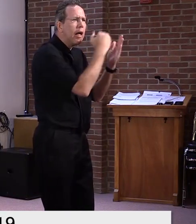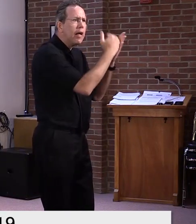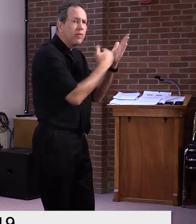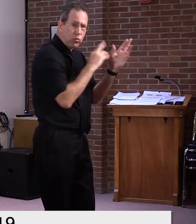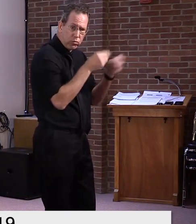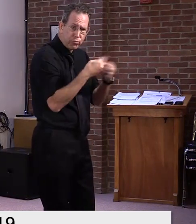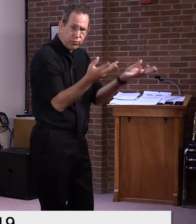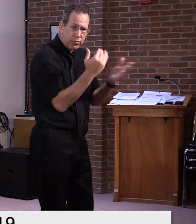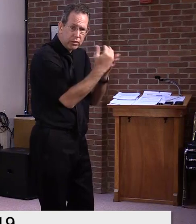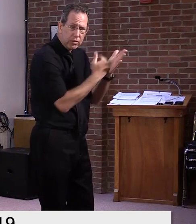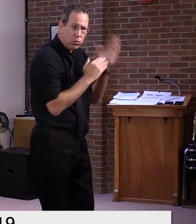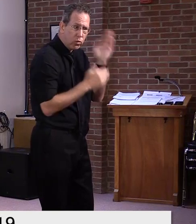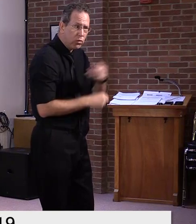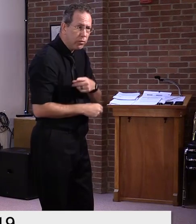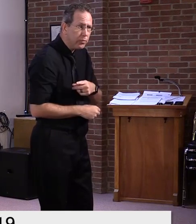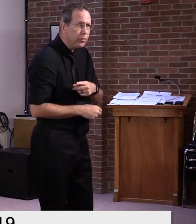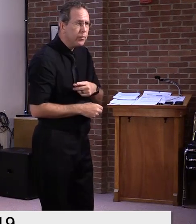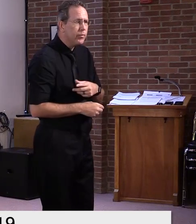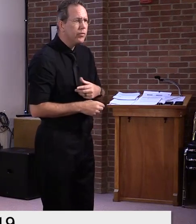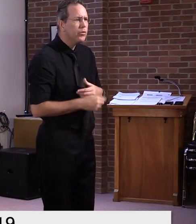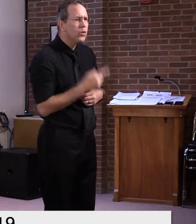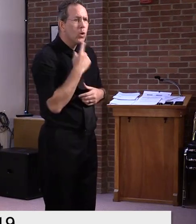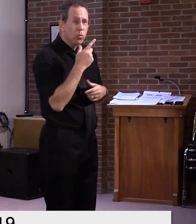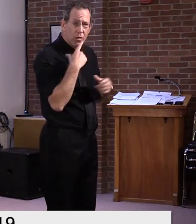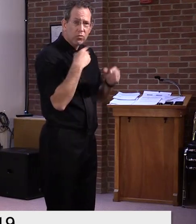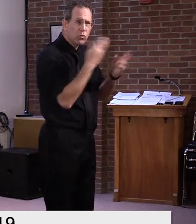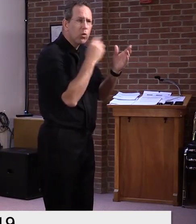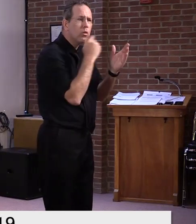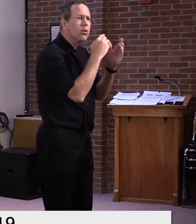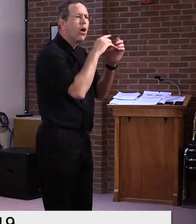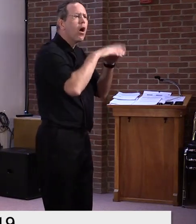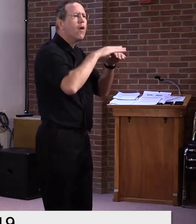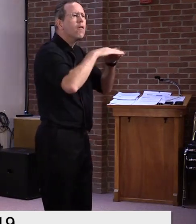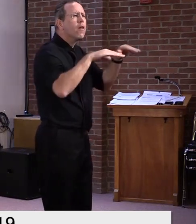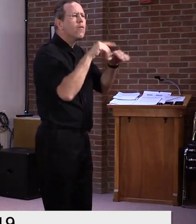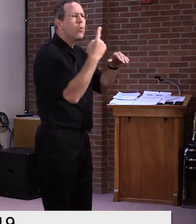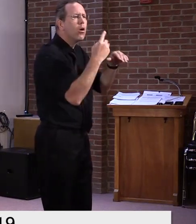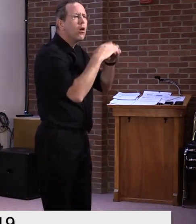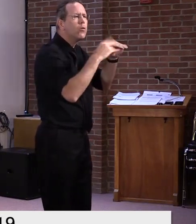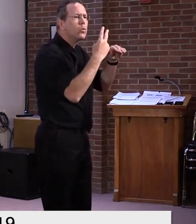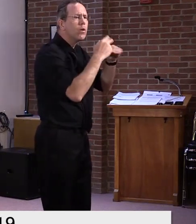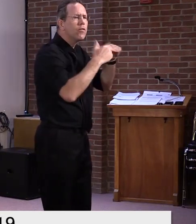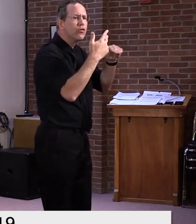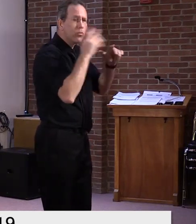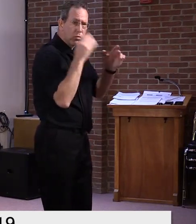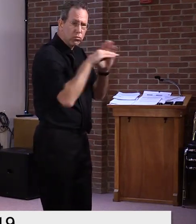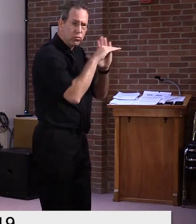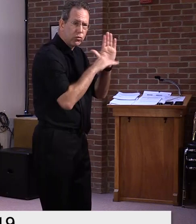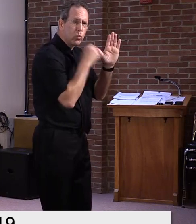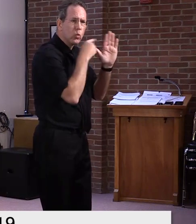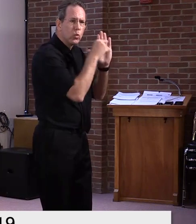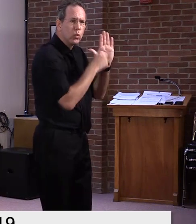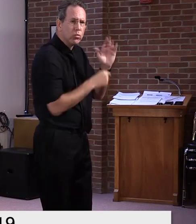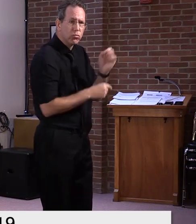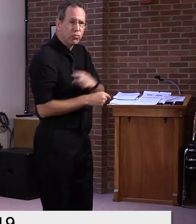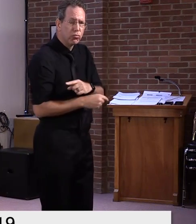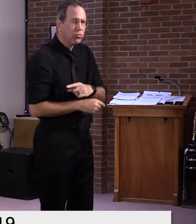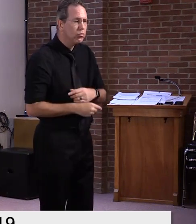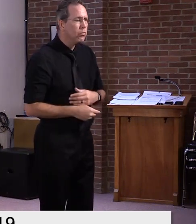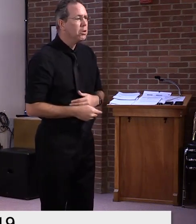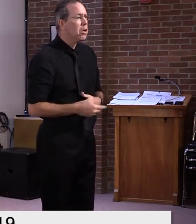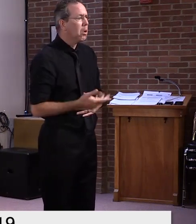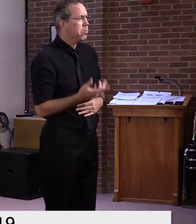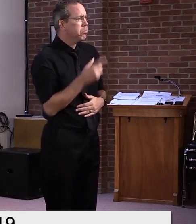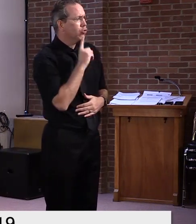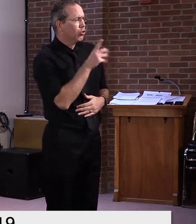into phase 3 or 4 and who's not? Yeah, I don't see any reason why not. Okay. Thank you. Thank you for your